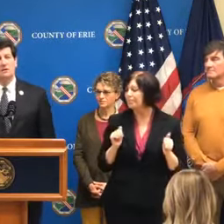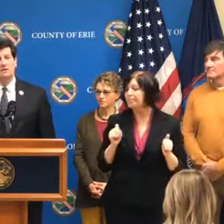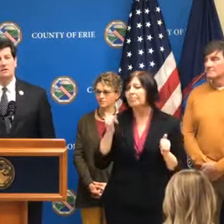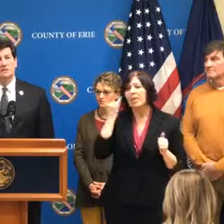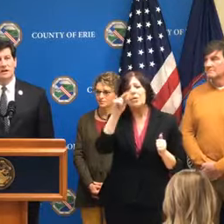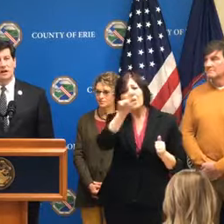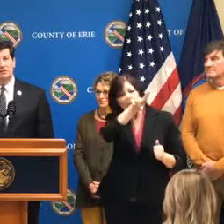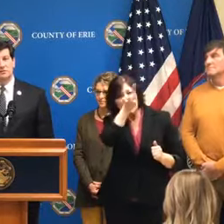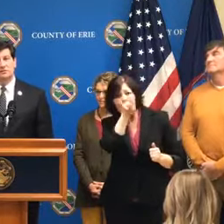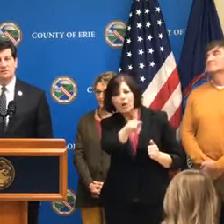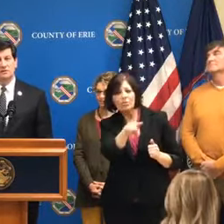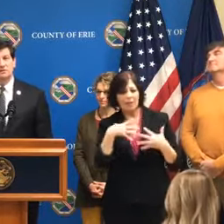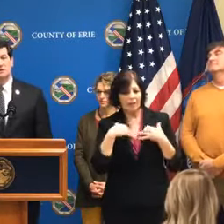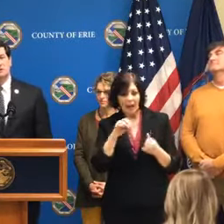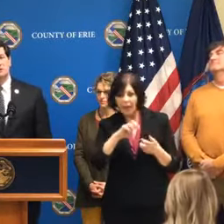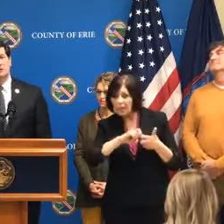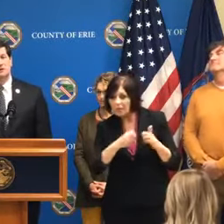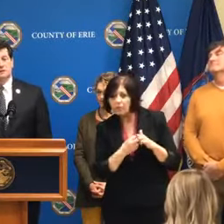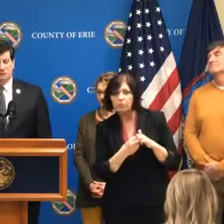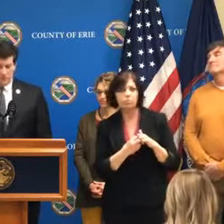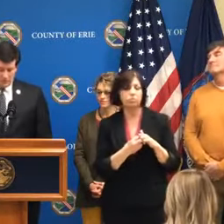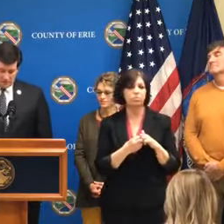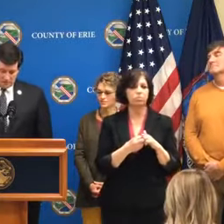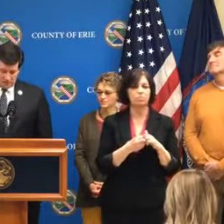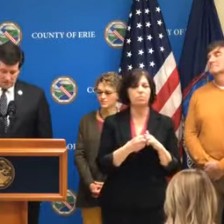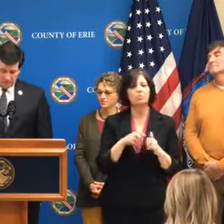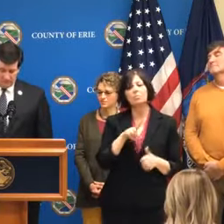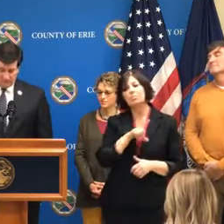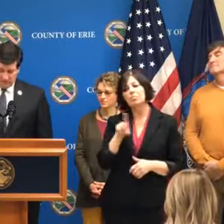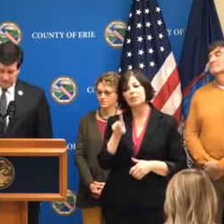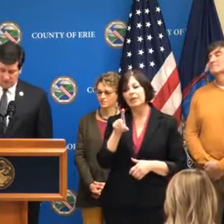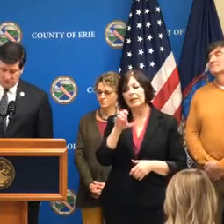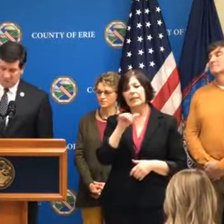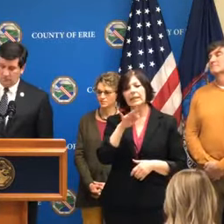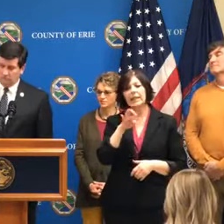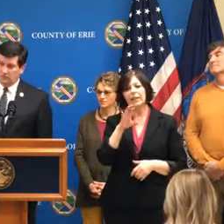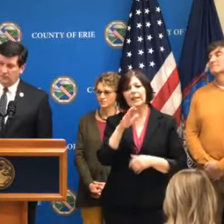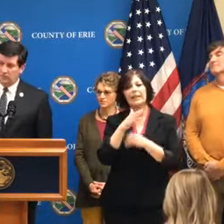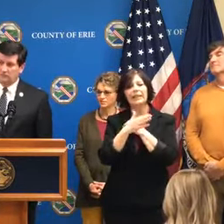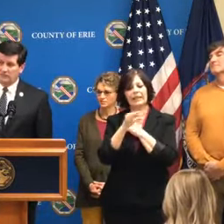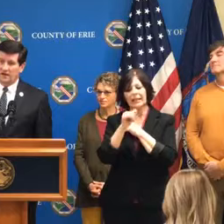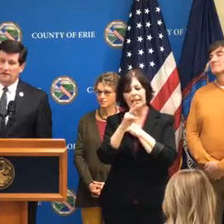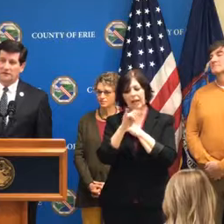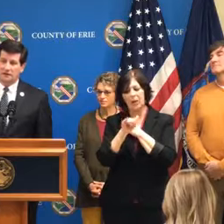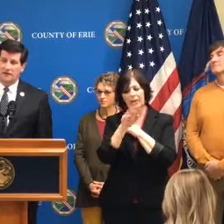got questions on the health issues, go to Erie County at